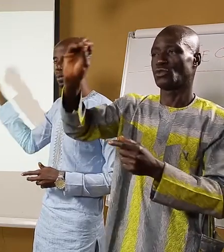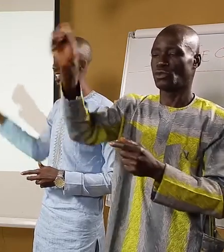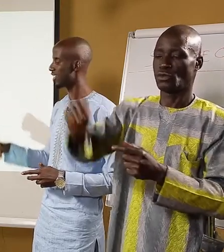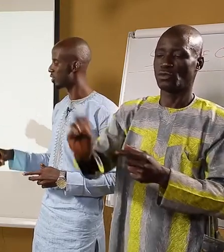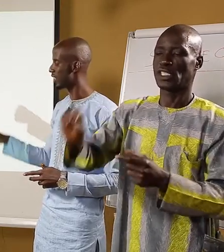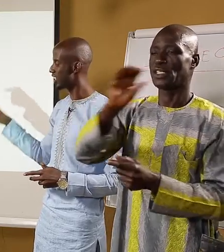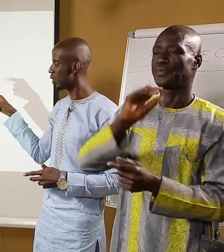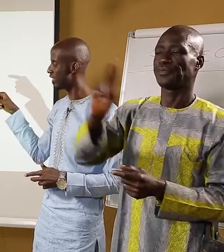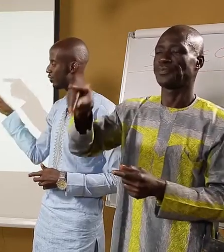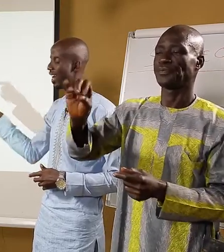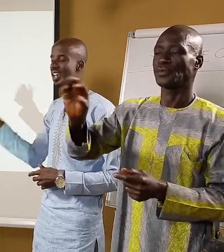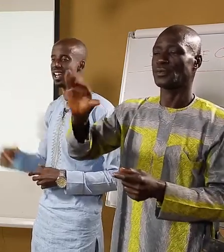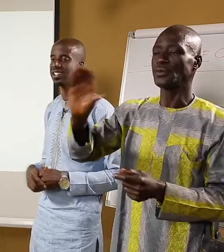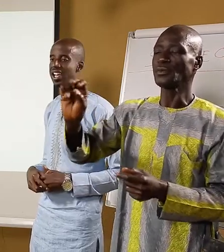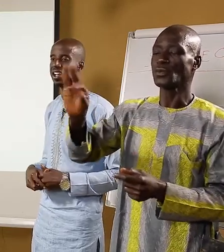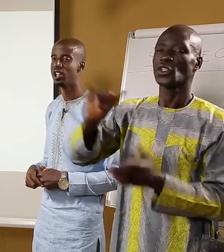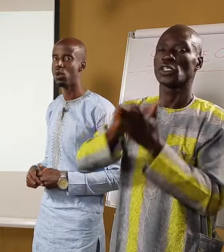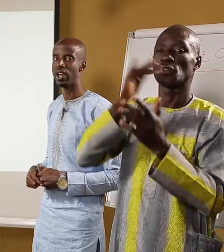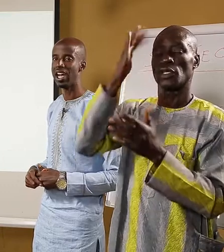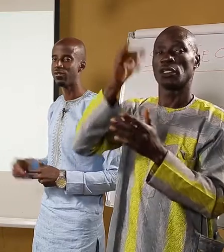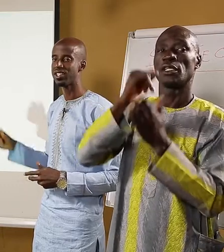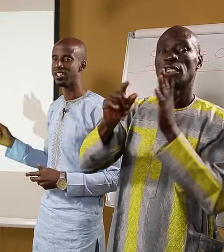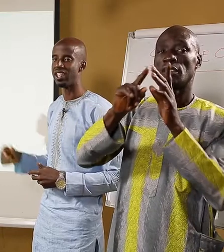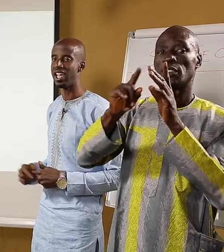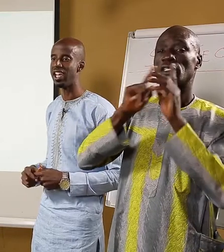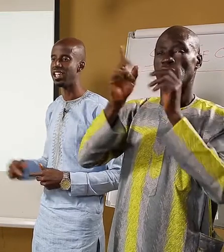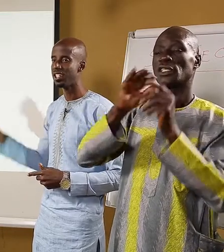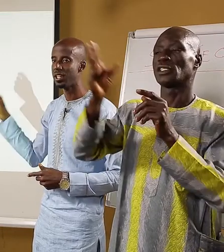To percent. So that is why the final answer we have